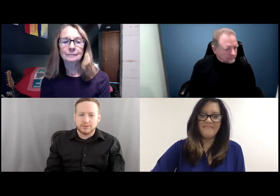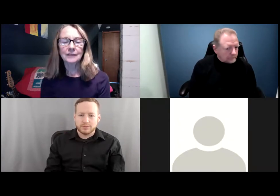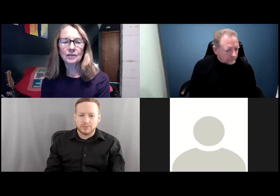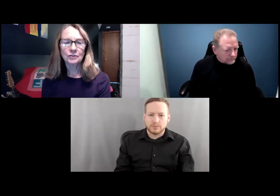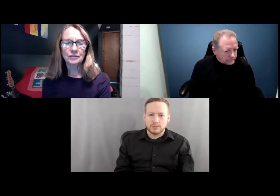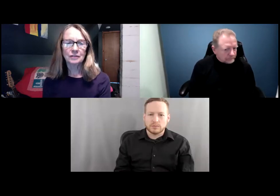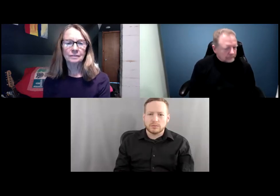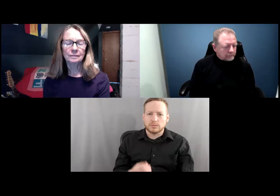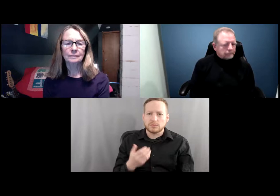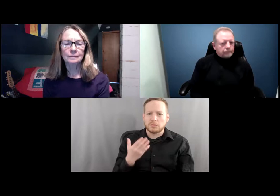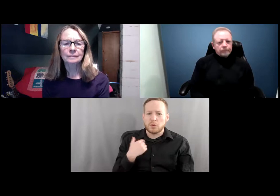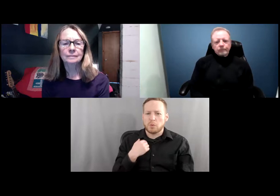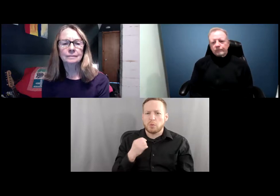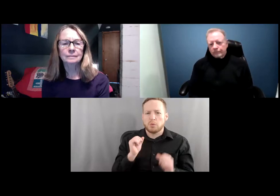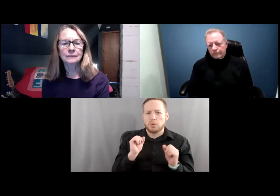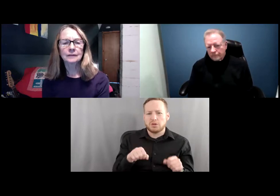Thank you, Christine.